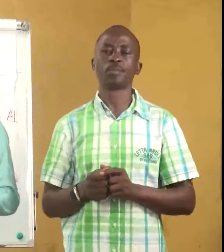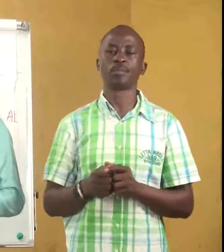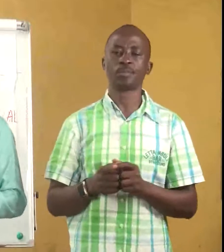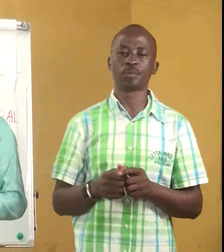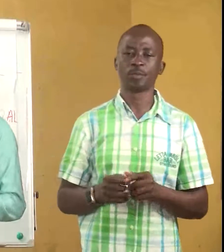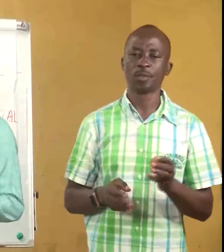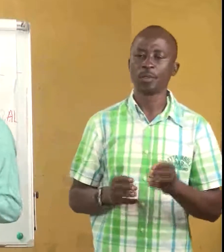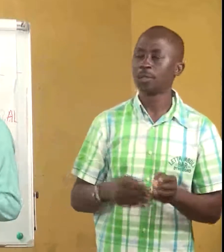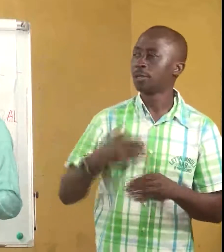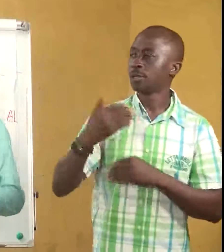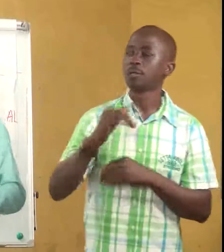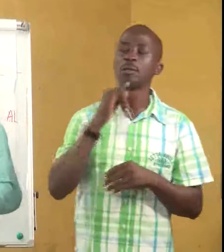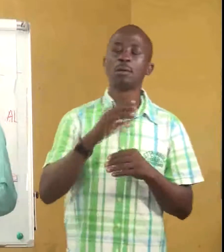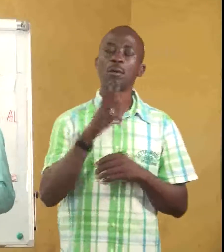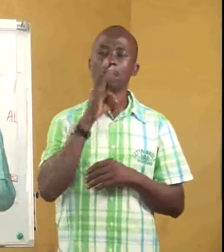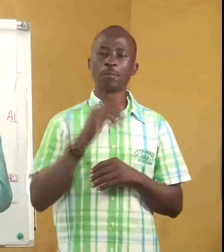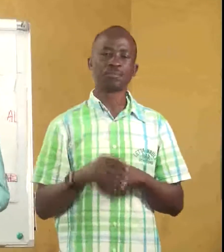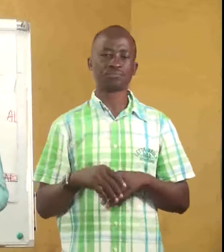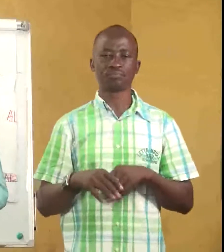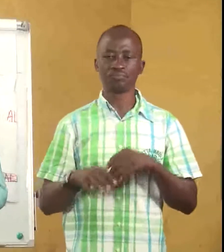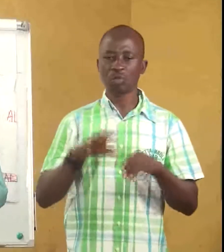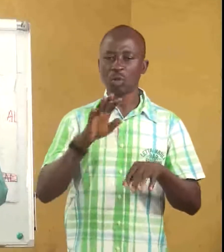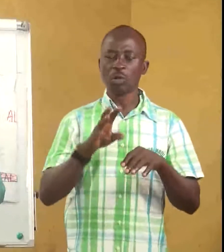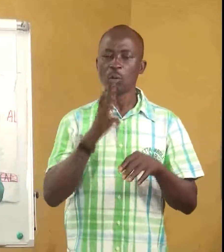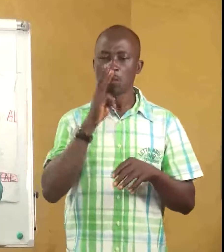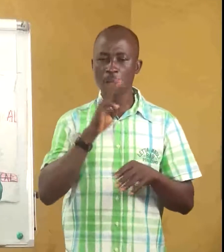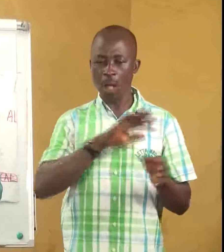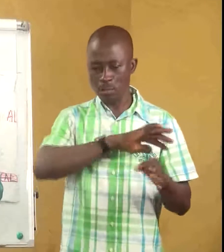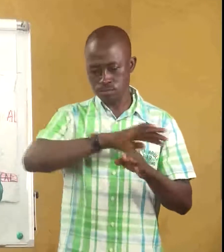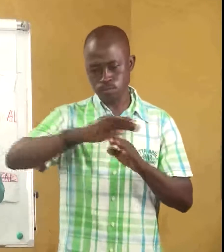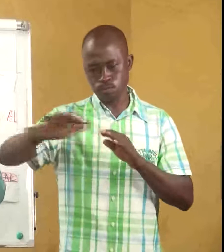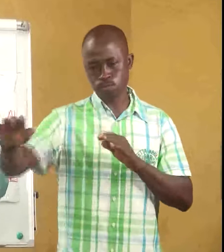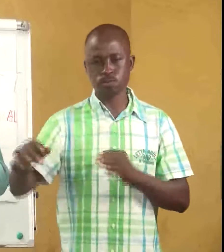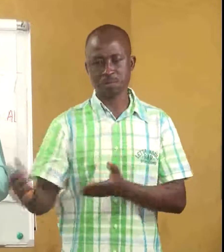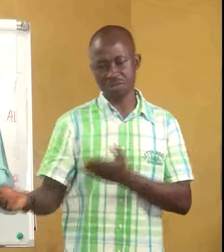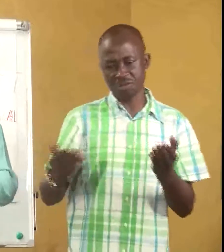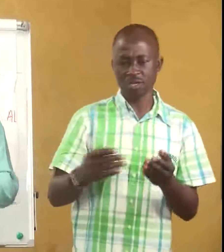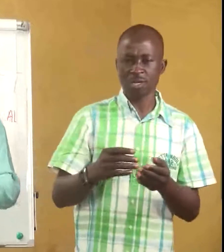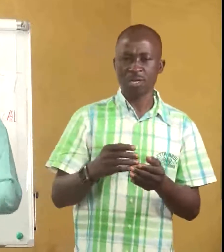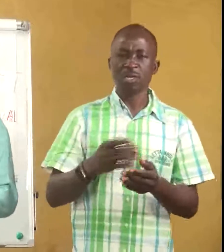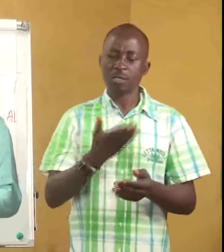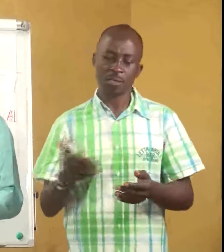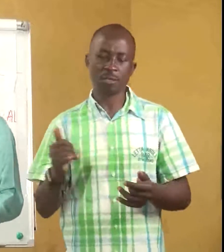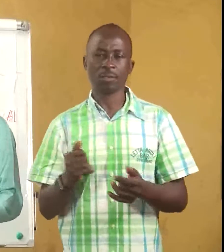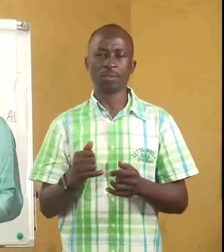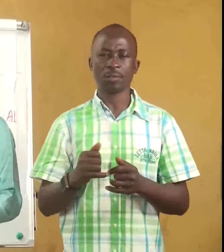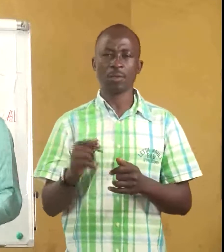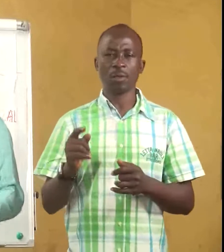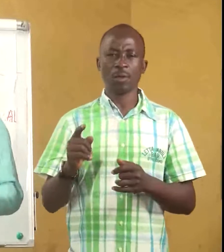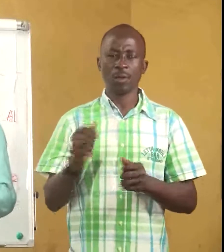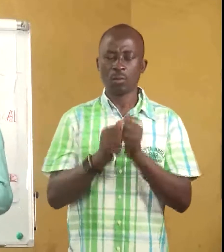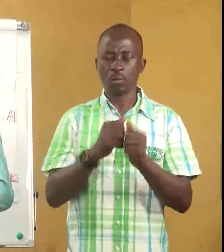is water. Running water carries fragments which wear of rocks